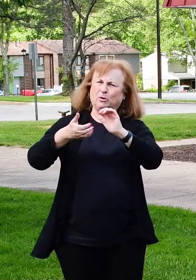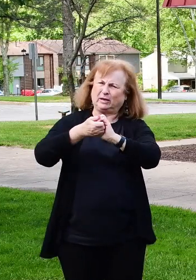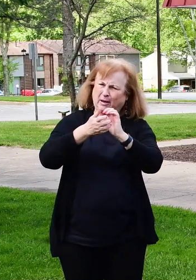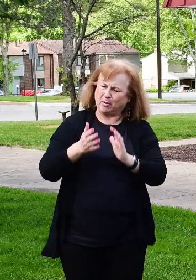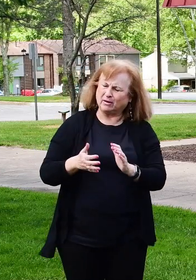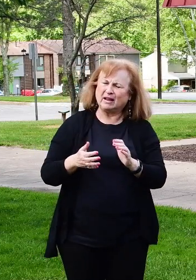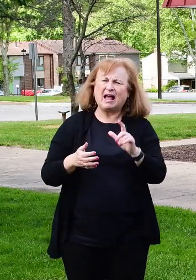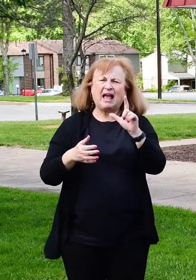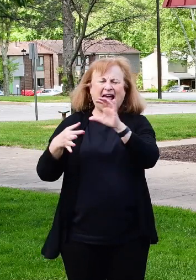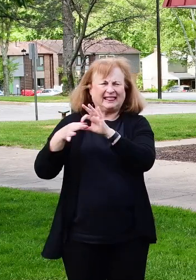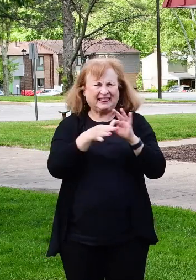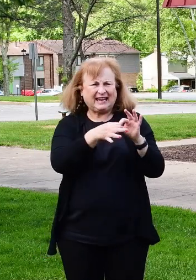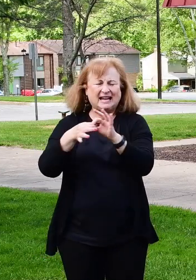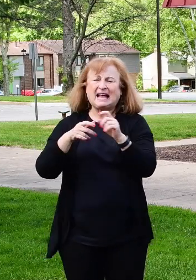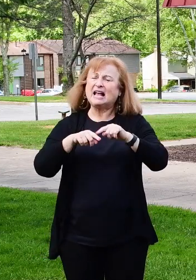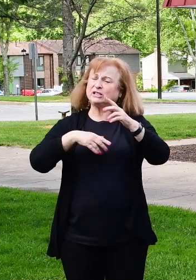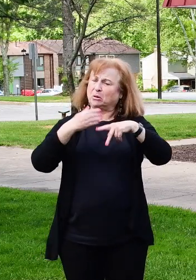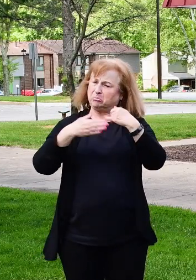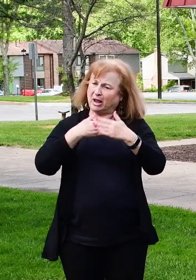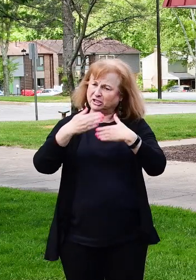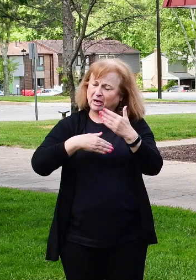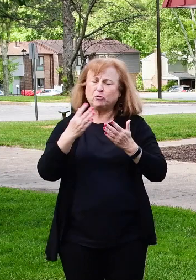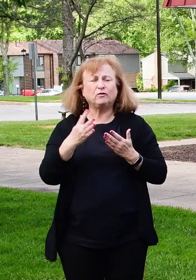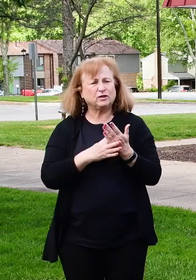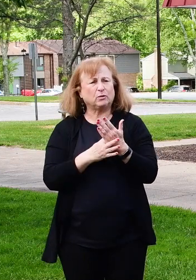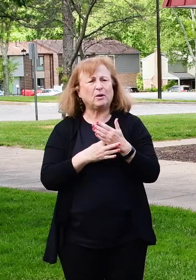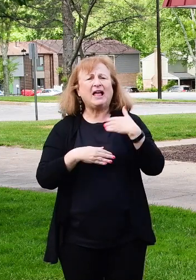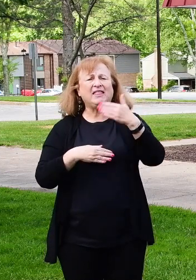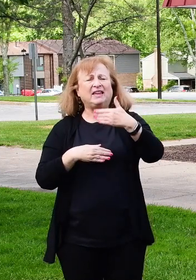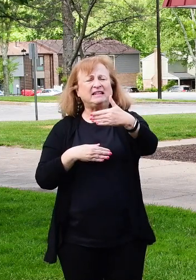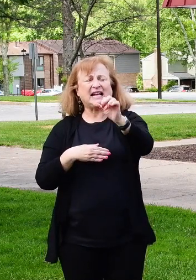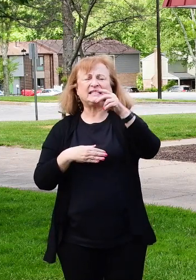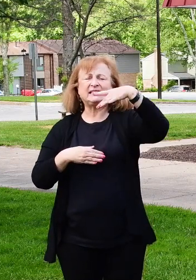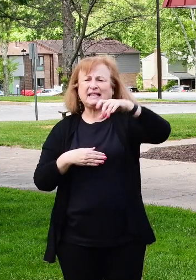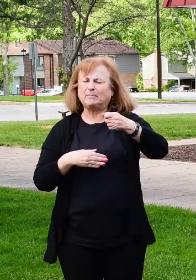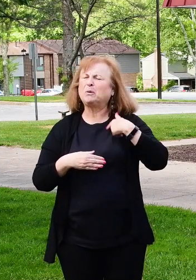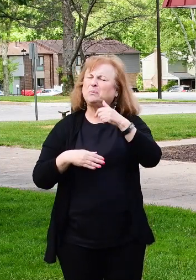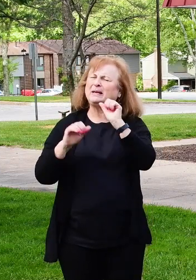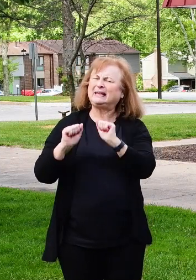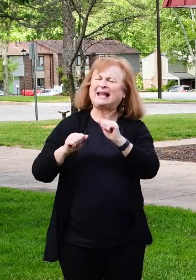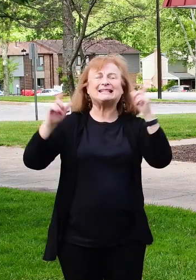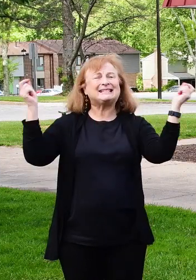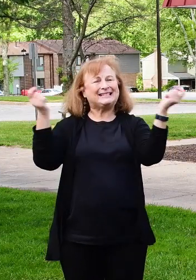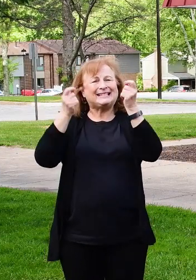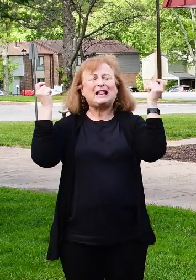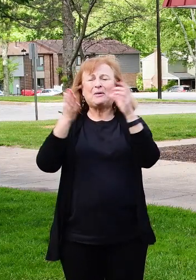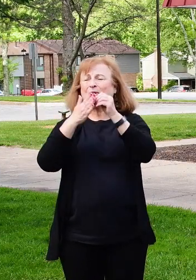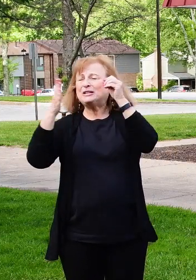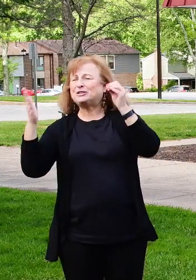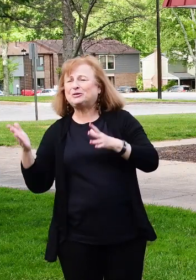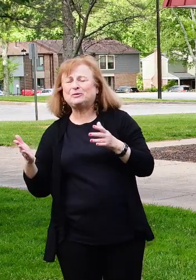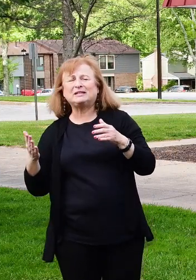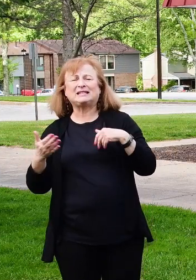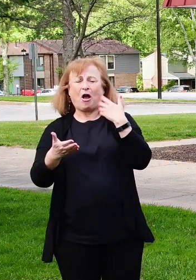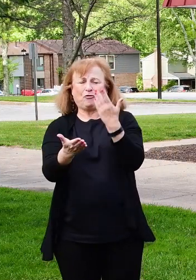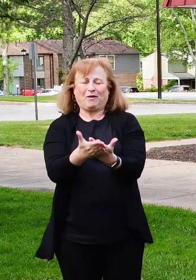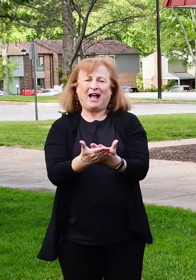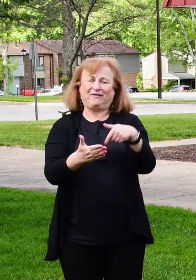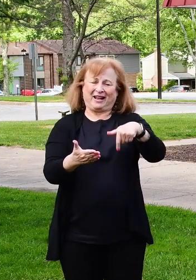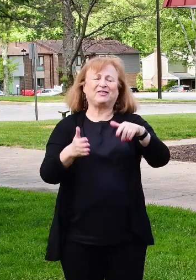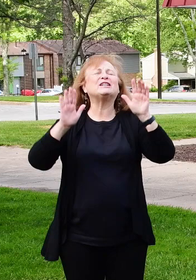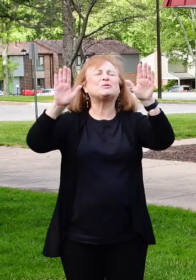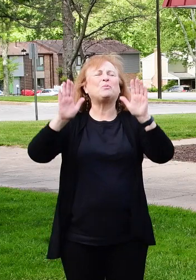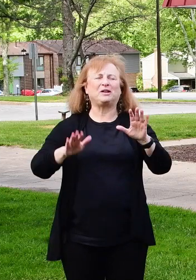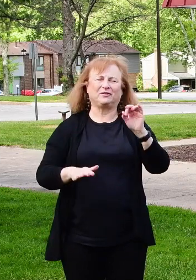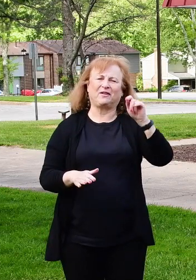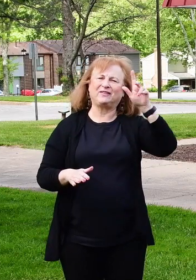partners and liaisons as the project moves through the next steps so we can celebrate students as they arrive at this